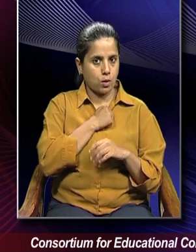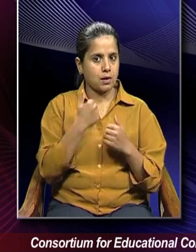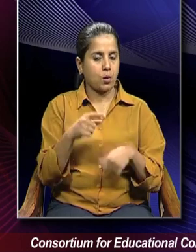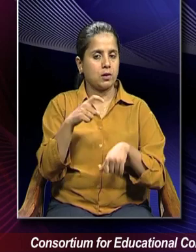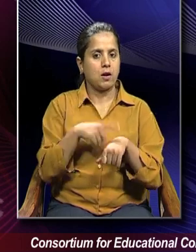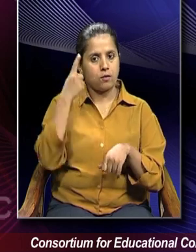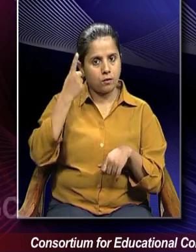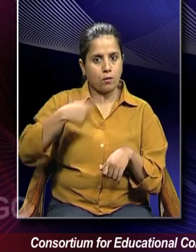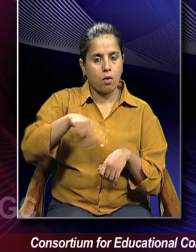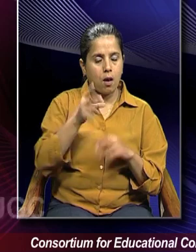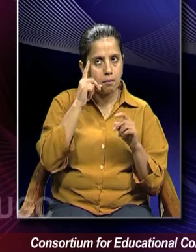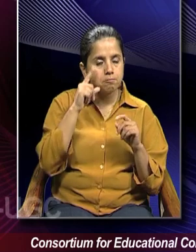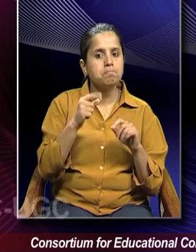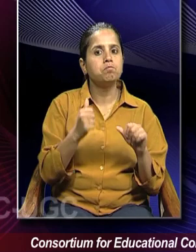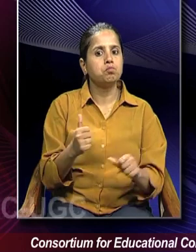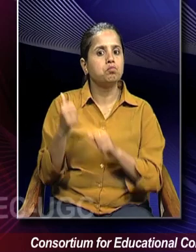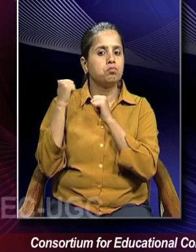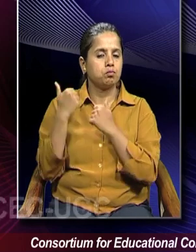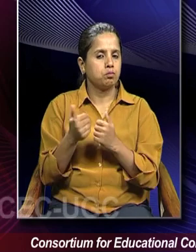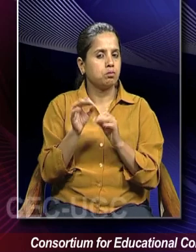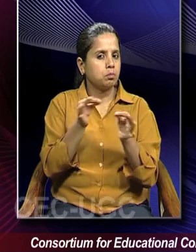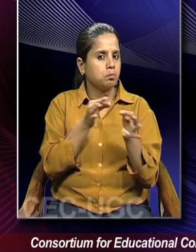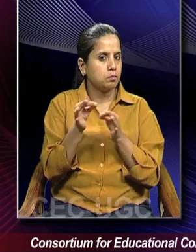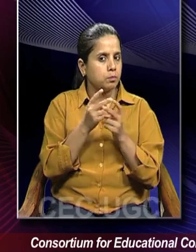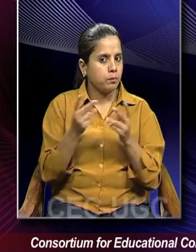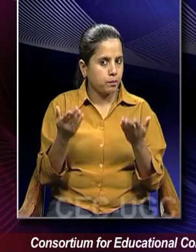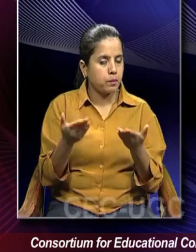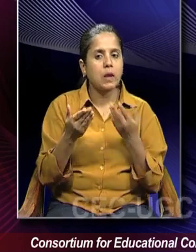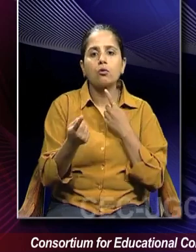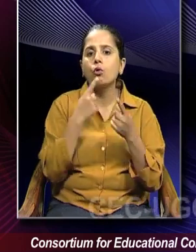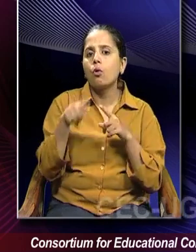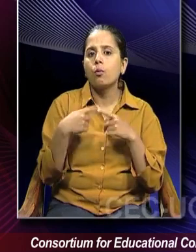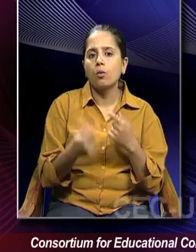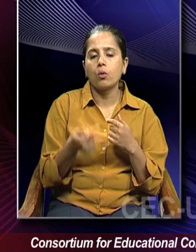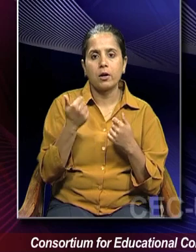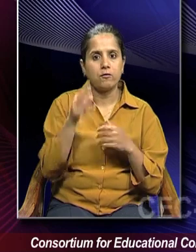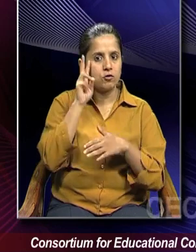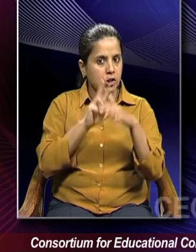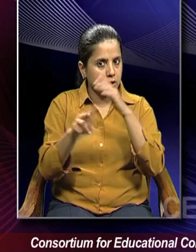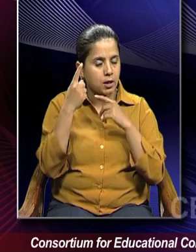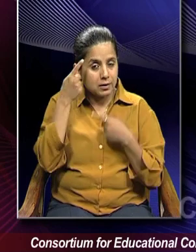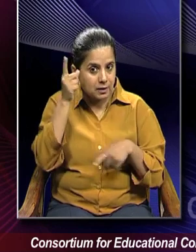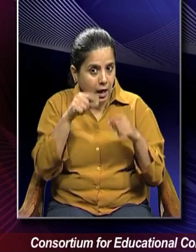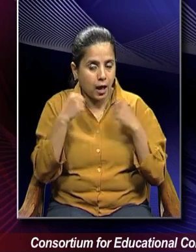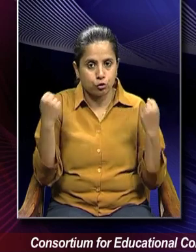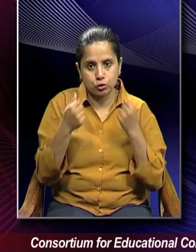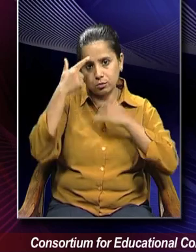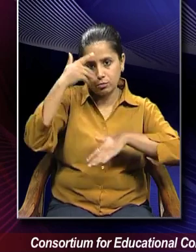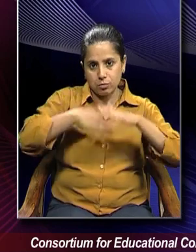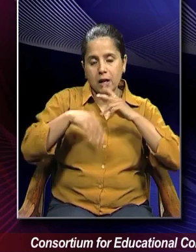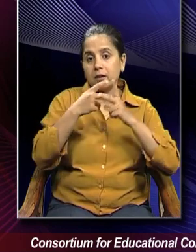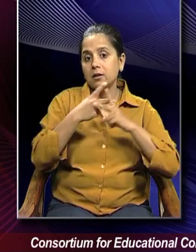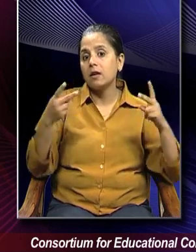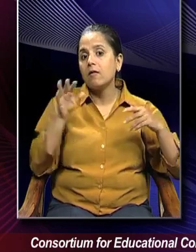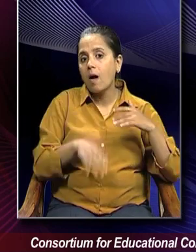for us to give a recap. Let me give you a recap of it. When we talk about vision, strategies and action plans under different